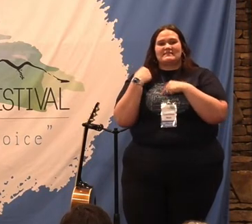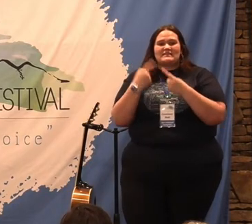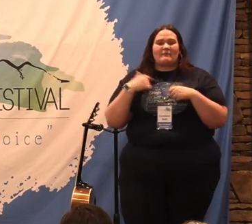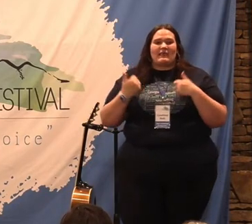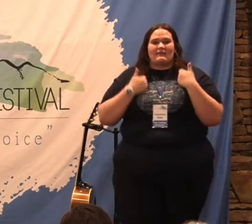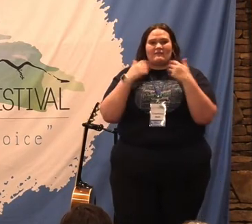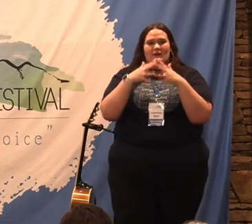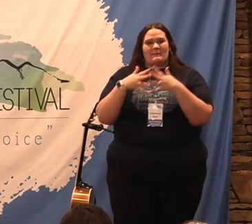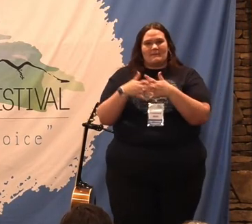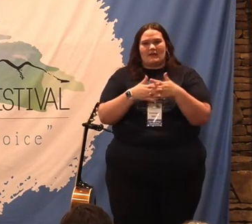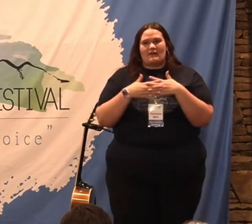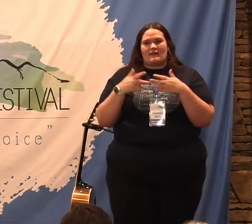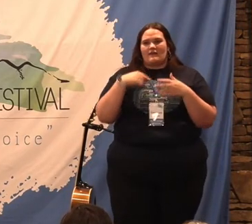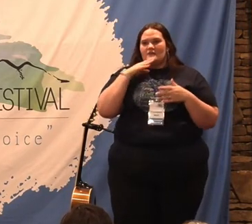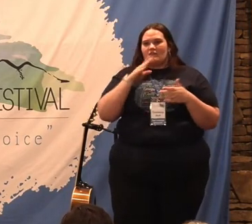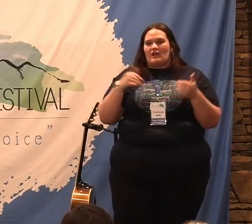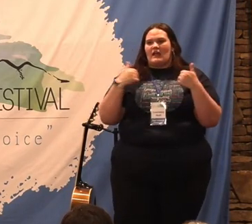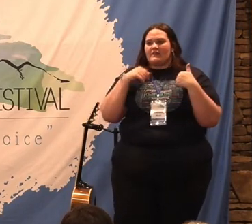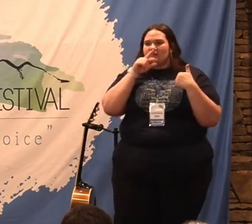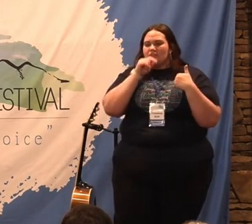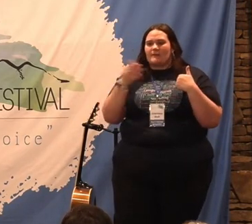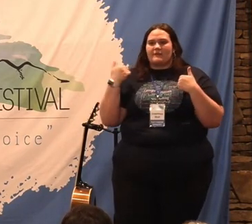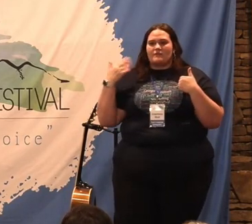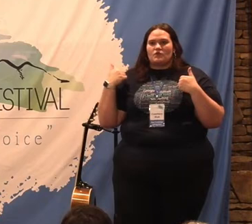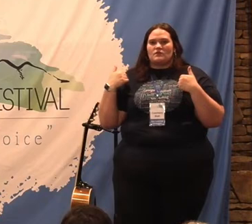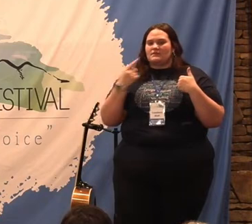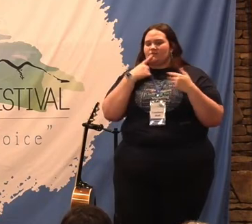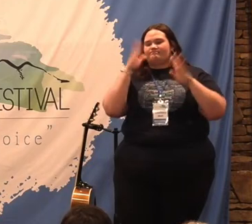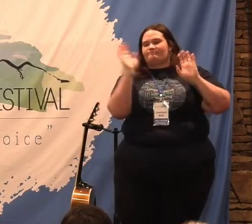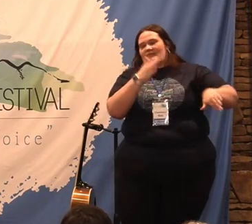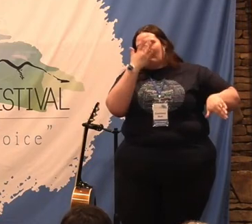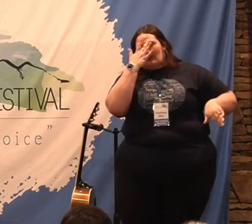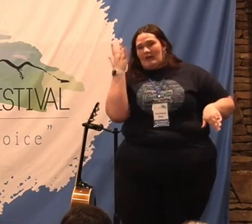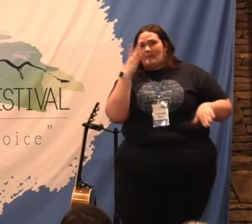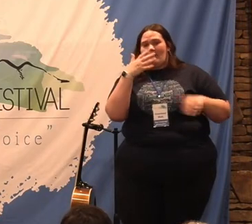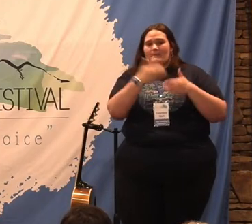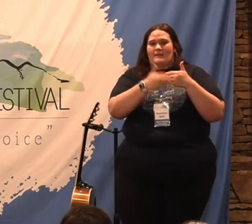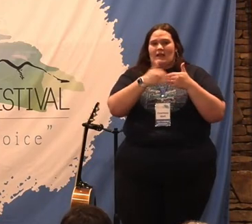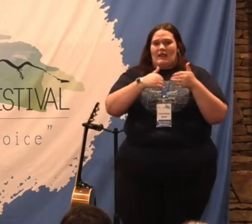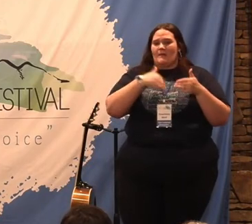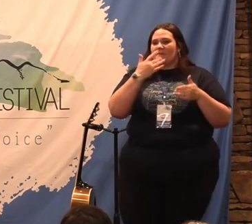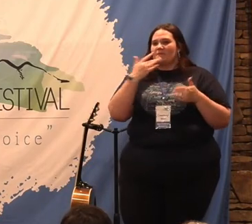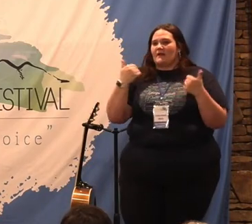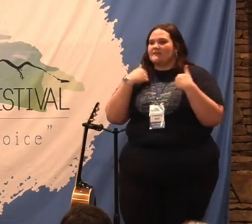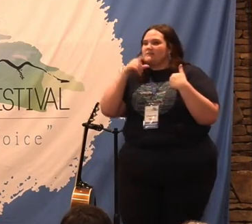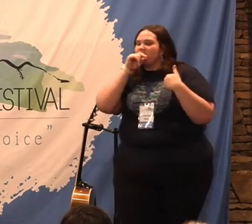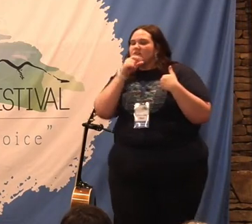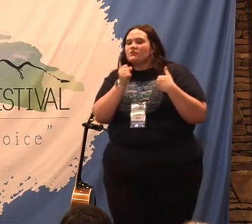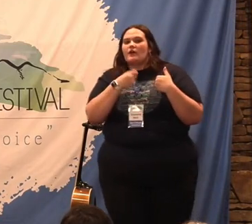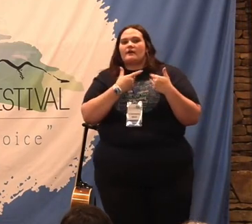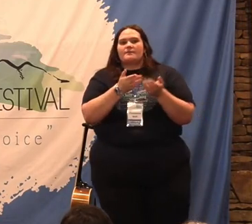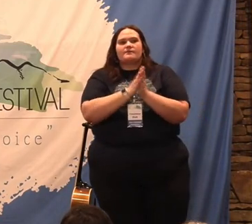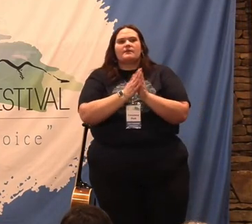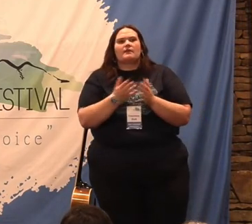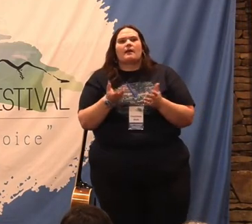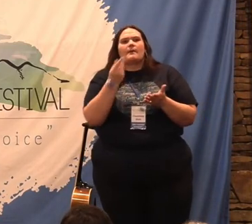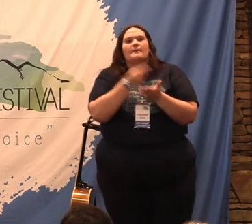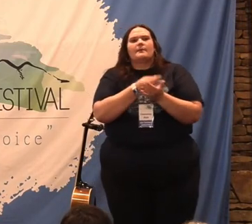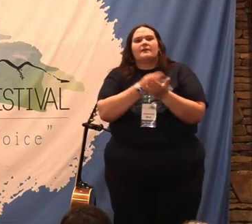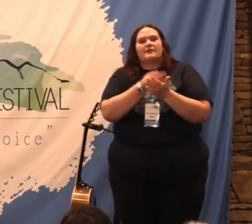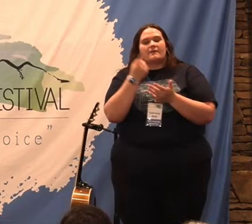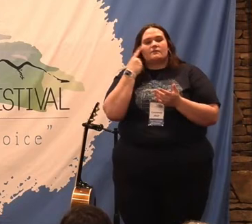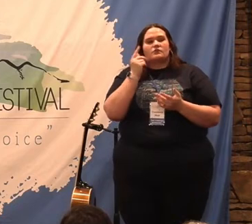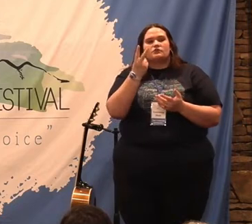and immediately like, forget about the bread. I'm gonna get pollo campero instead. So I ask, how much for two pieces? And the lady's like,